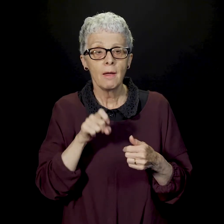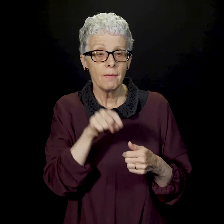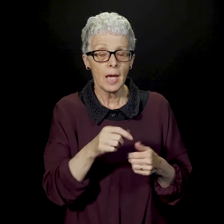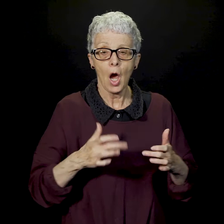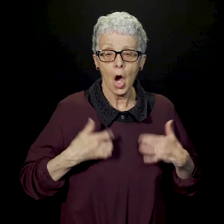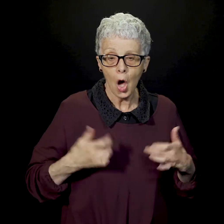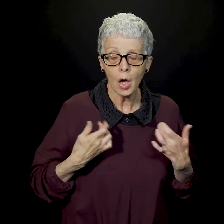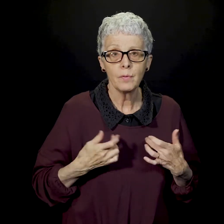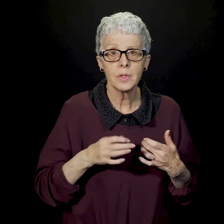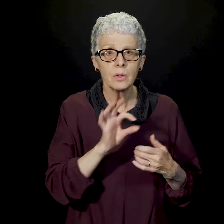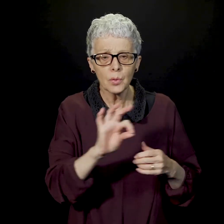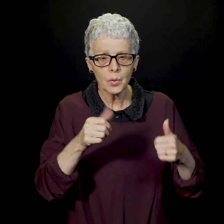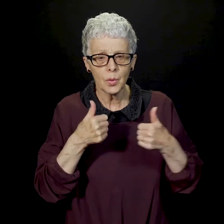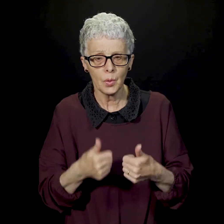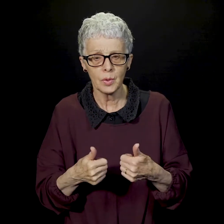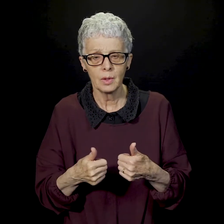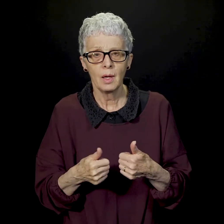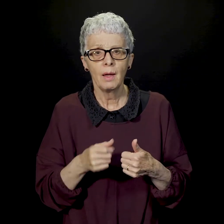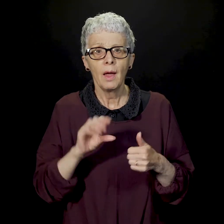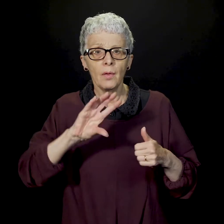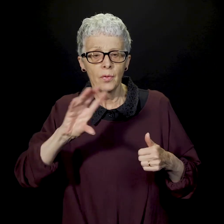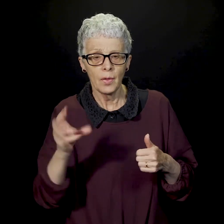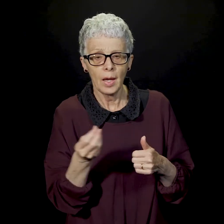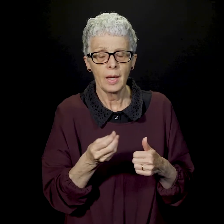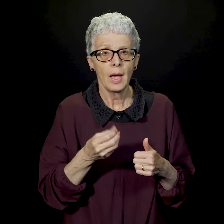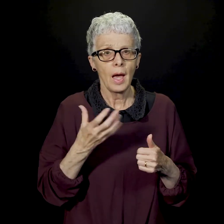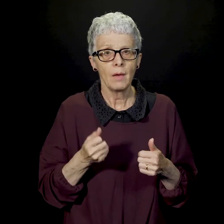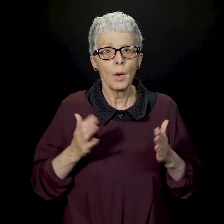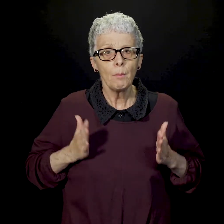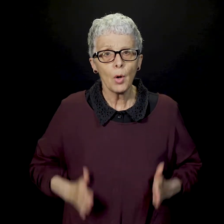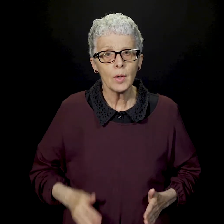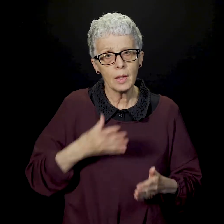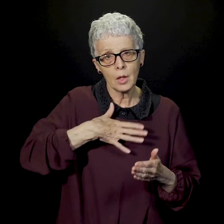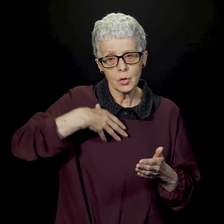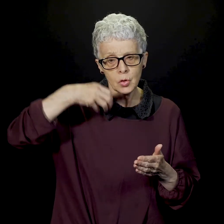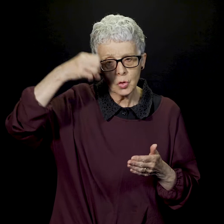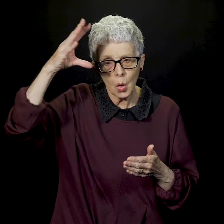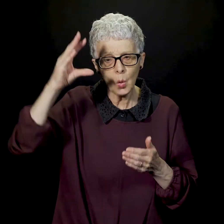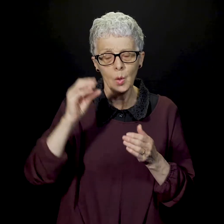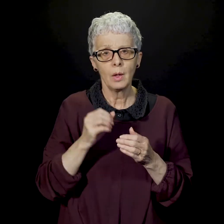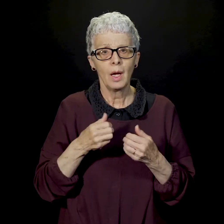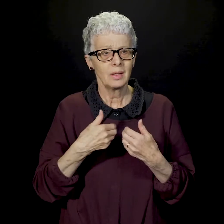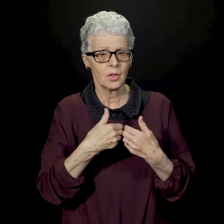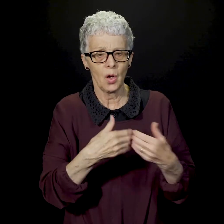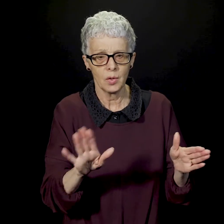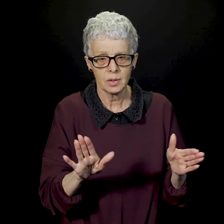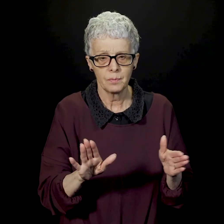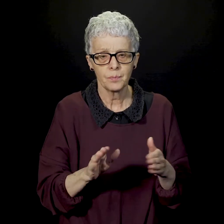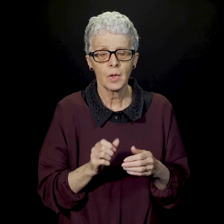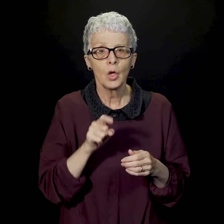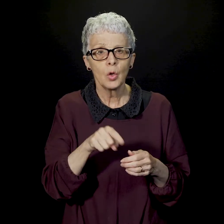unexamined. They not only allow others to devalue them, body and soul, but they do the same to others and to themselves. She went